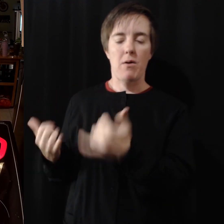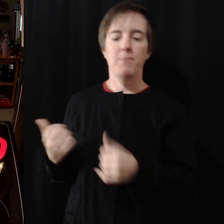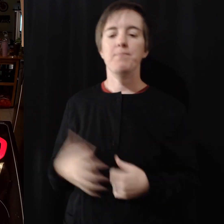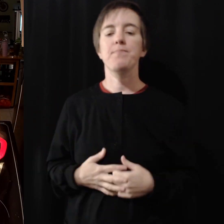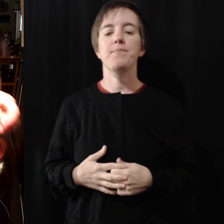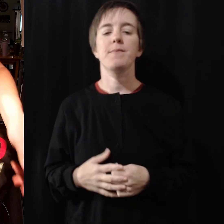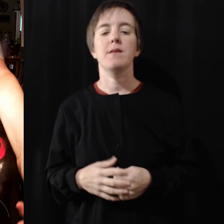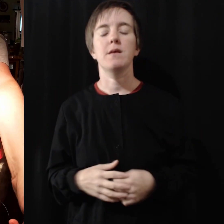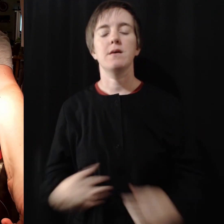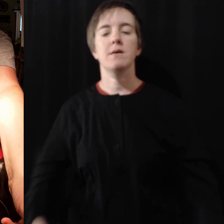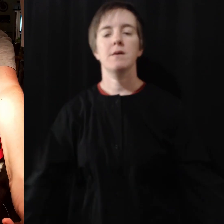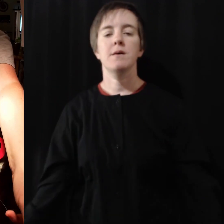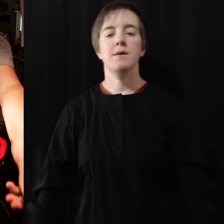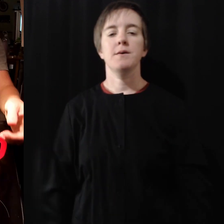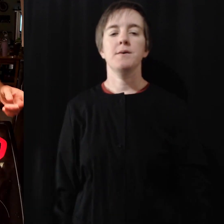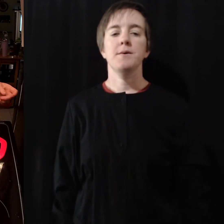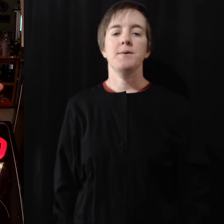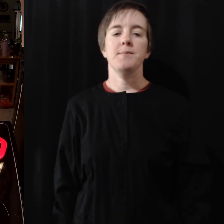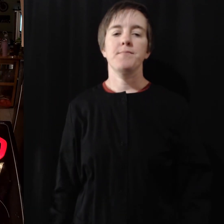while I